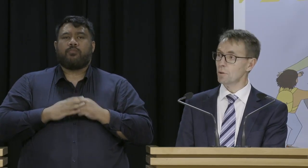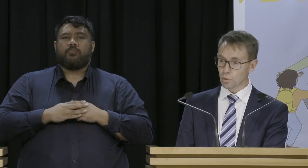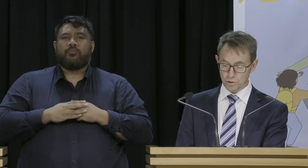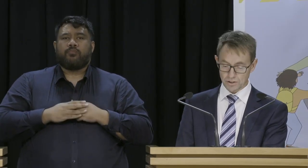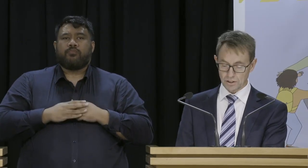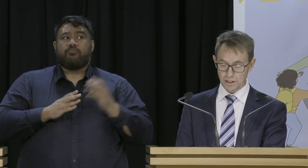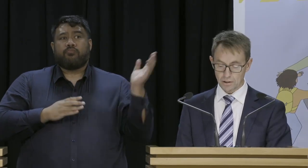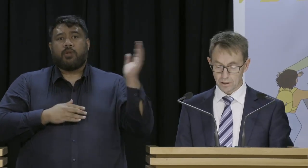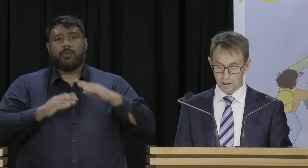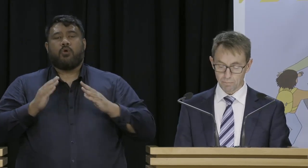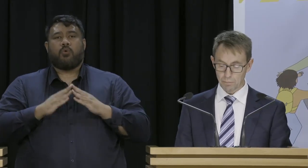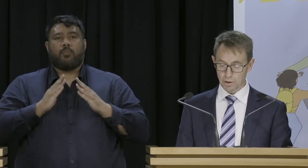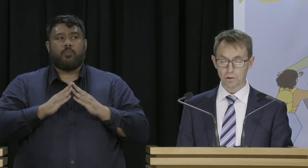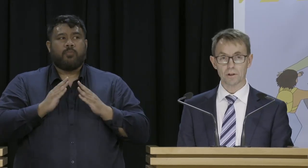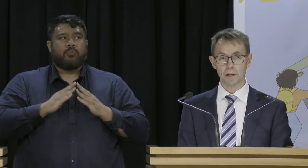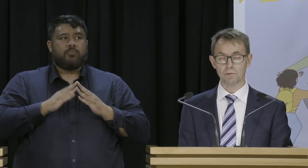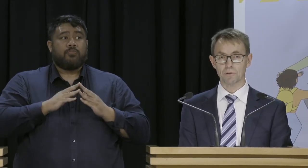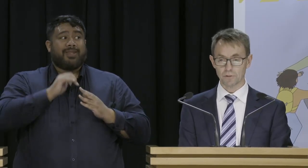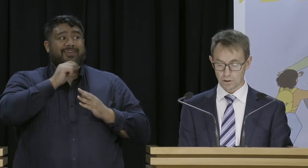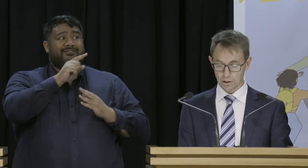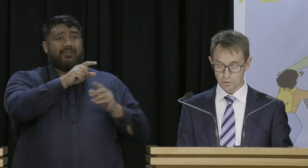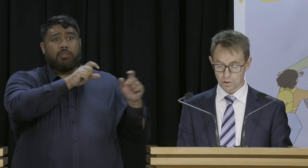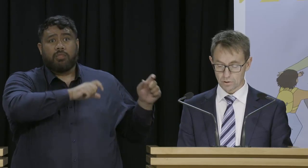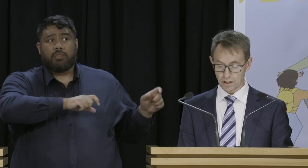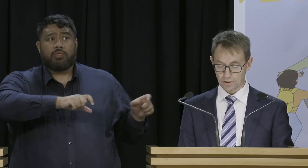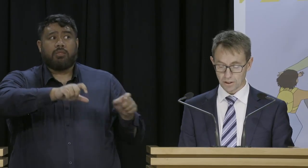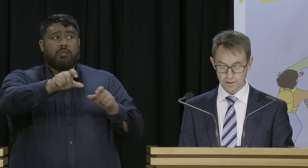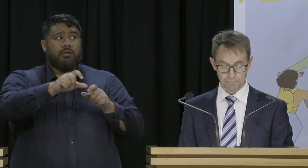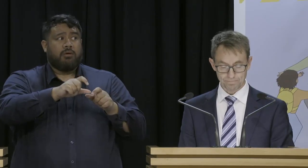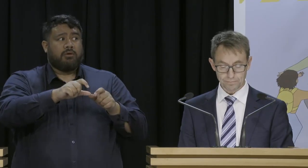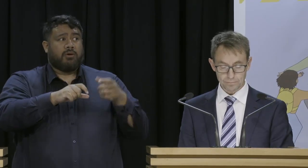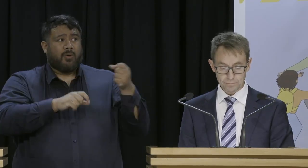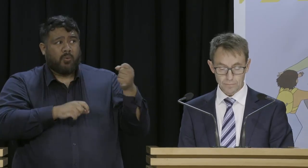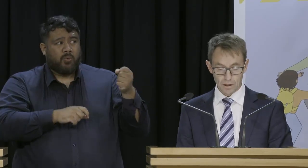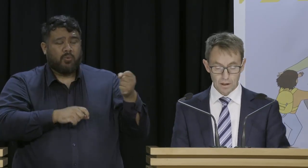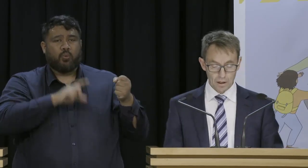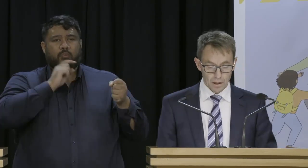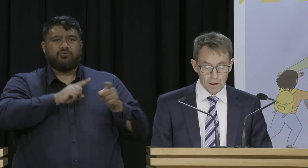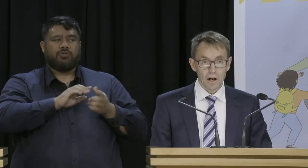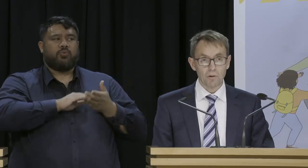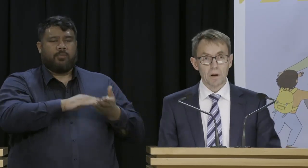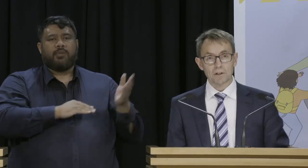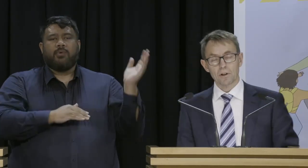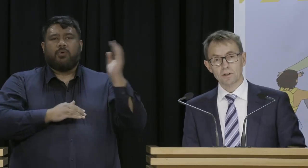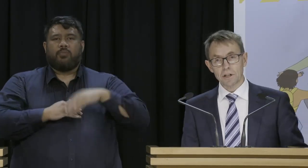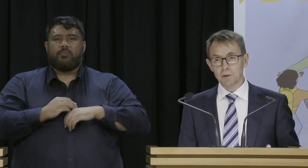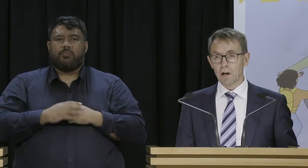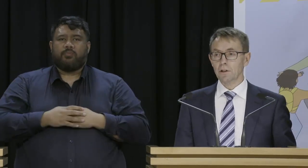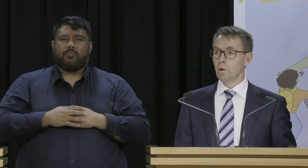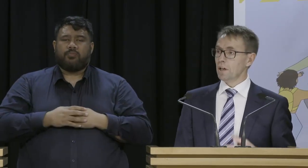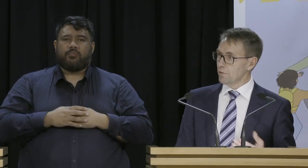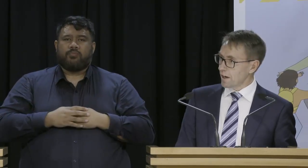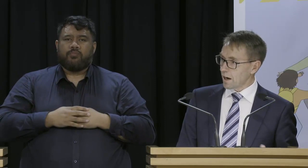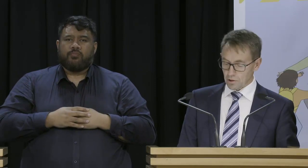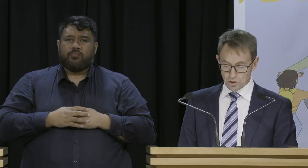if the pause is extended there beyond 11:59 on Tuesday the 6th. A reminder, though, to